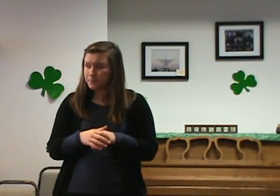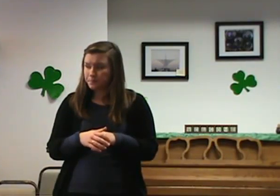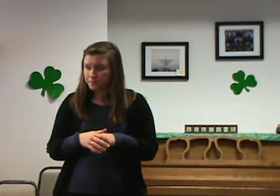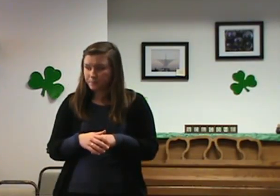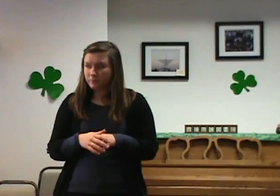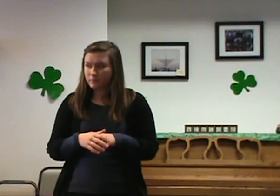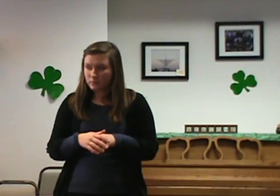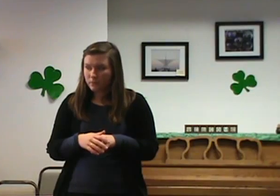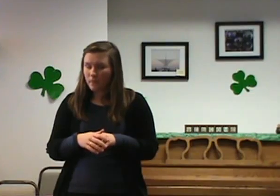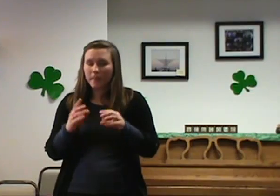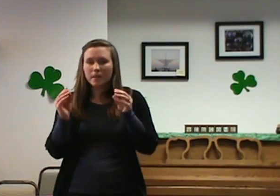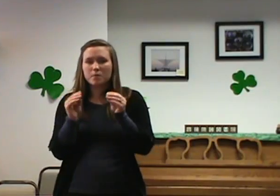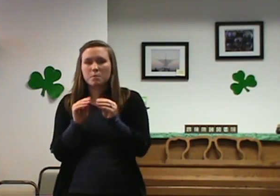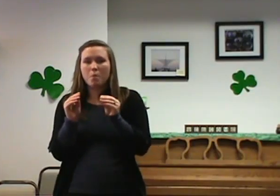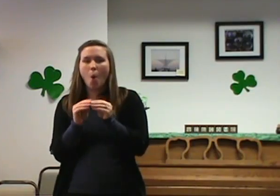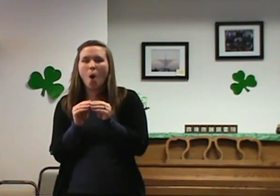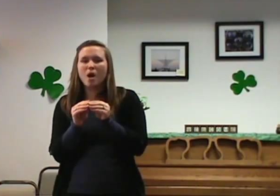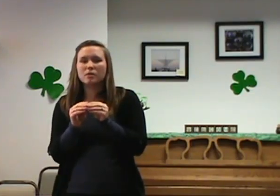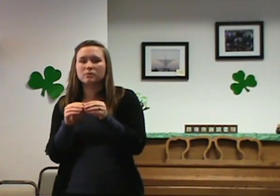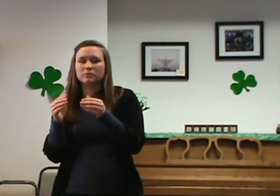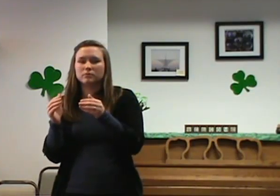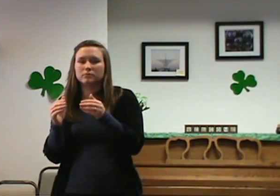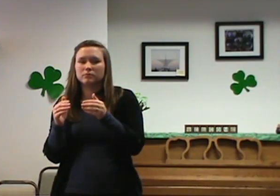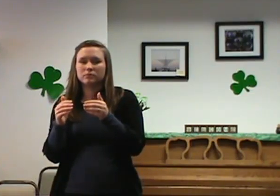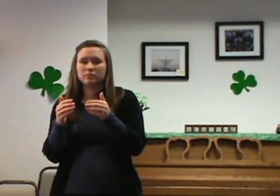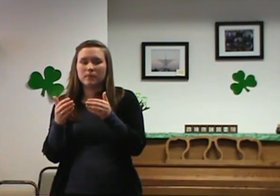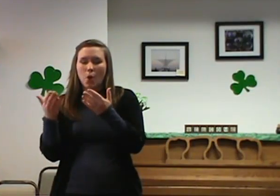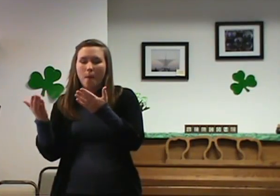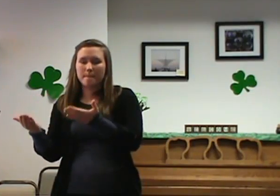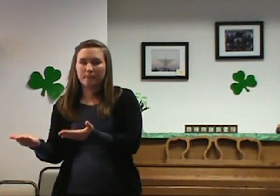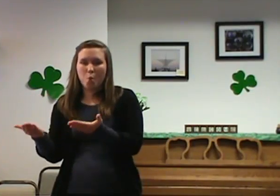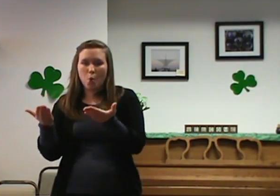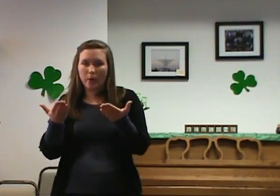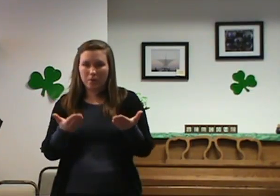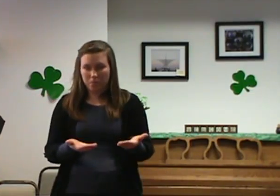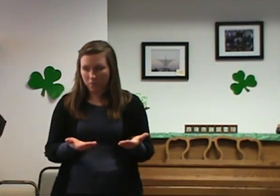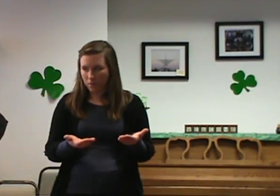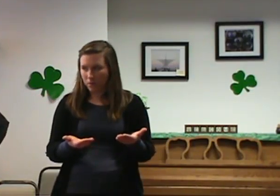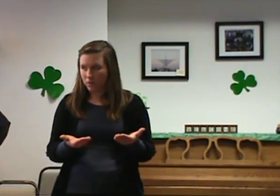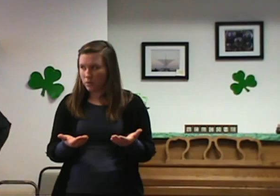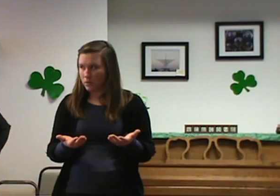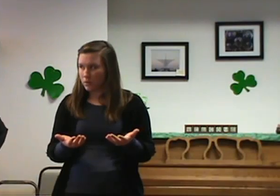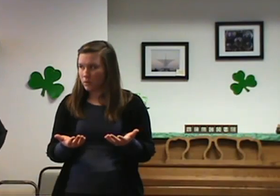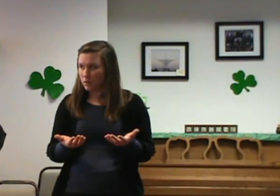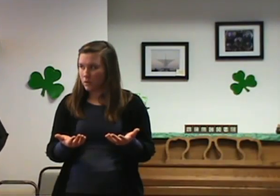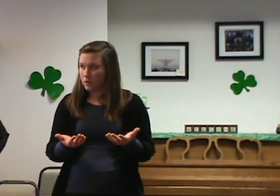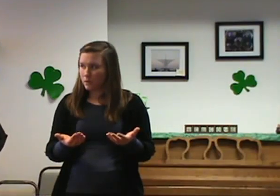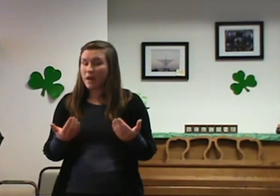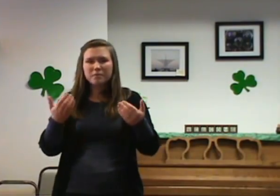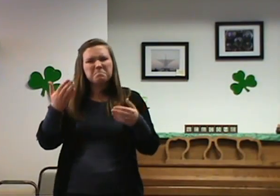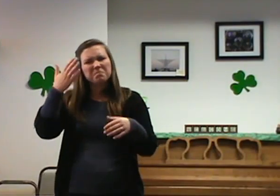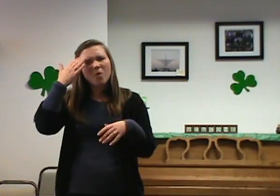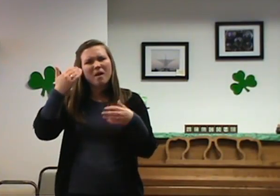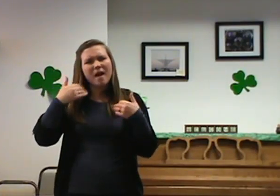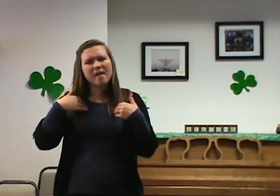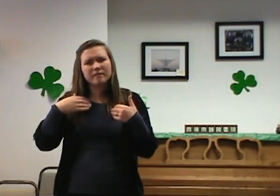reading machine. You can get it with a tray or without, but it fits into one of these rolling suitcases, so you can travel